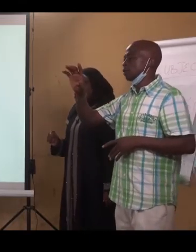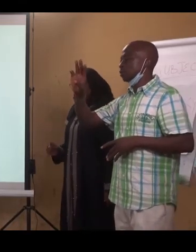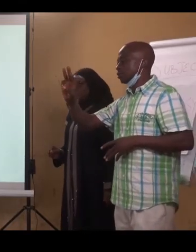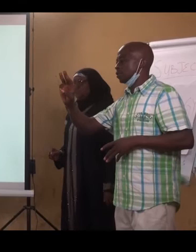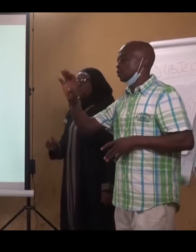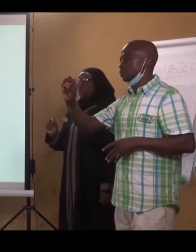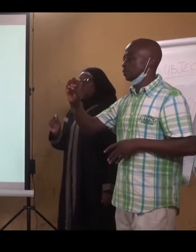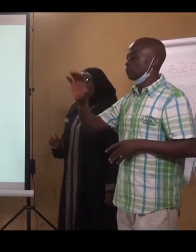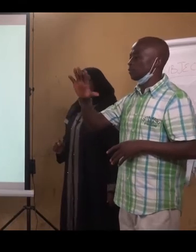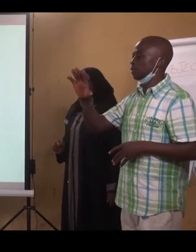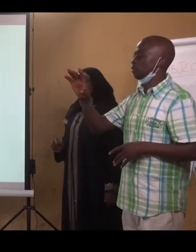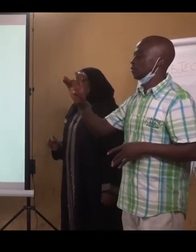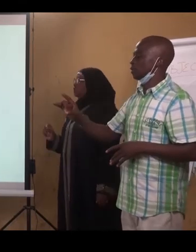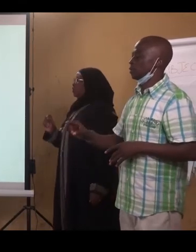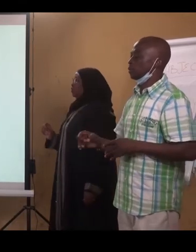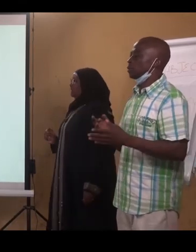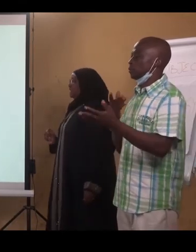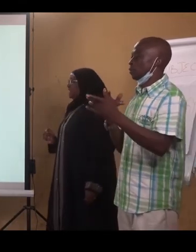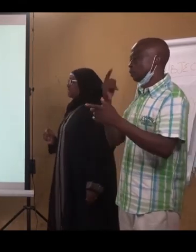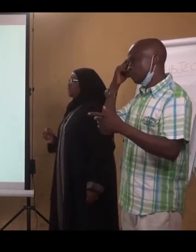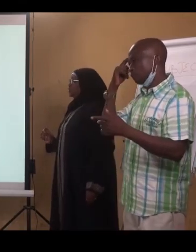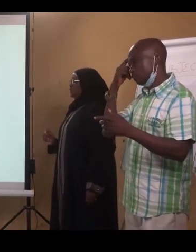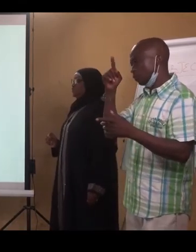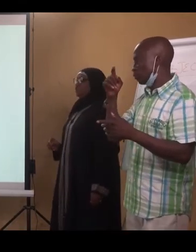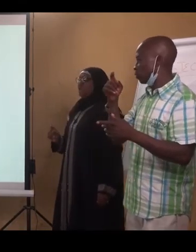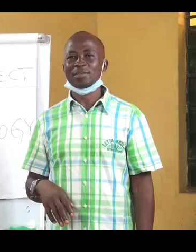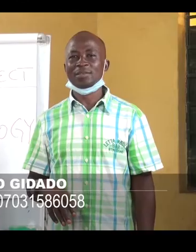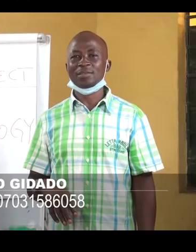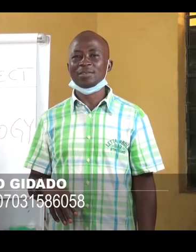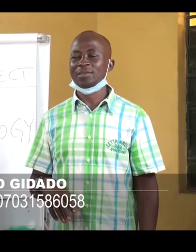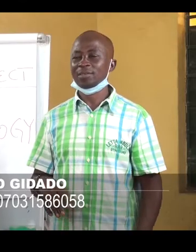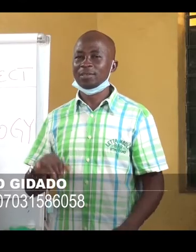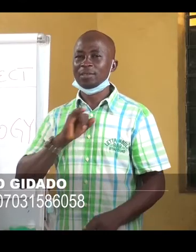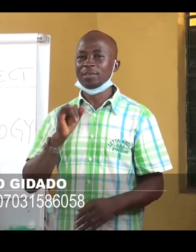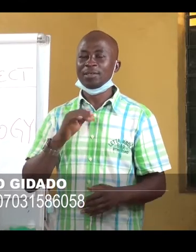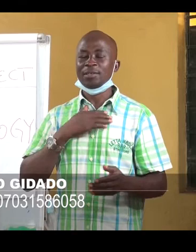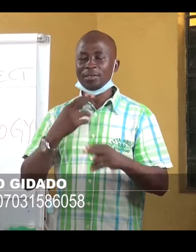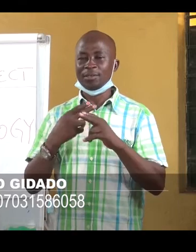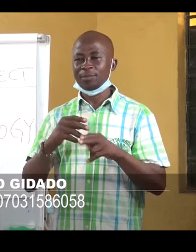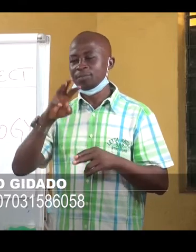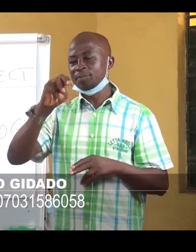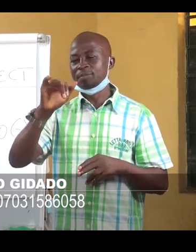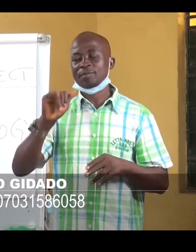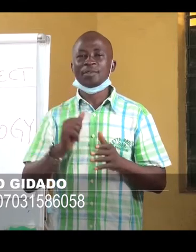070-3158-6058. So waiting for your comments and observation. I remain Mariam Ahmed Gidado, your biology teacher.